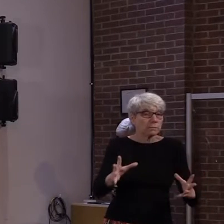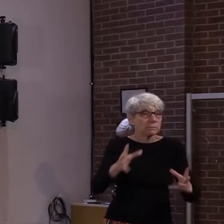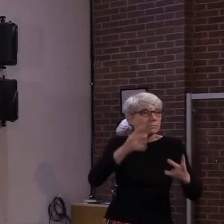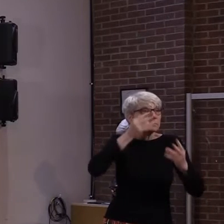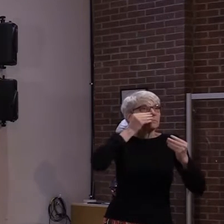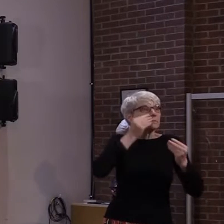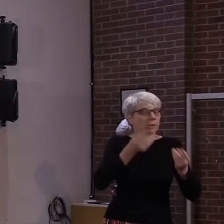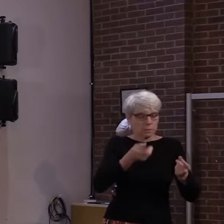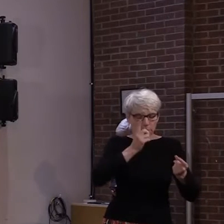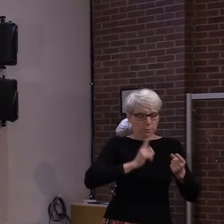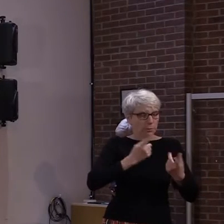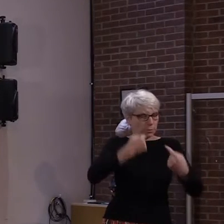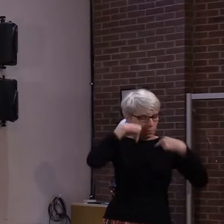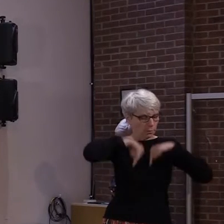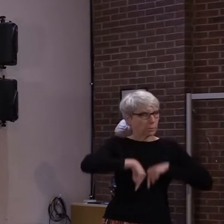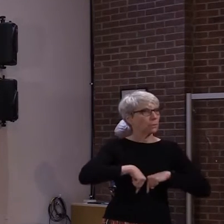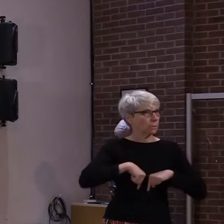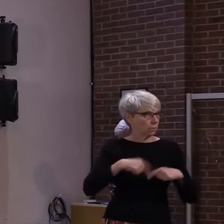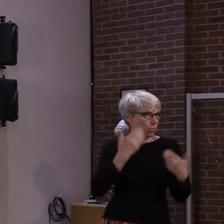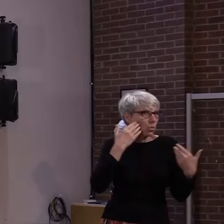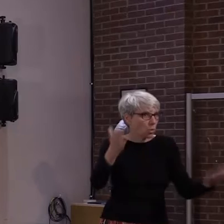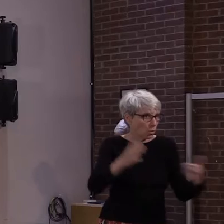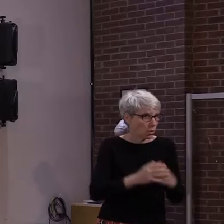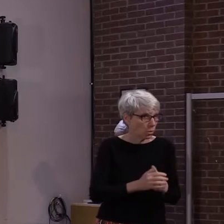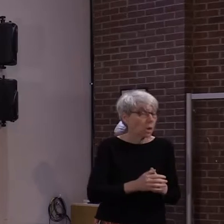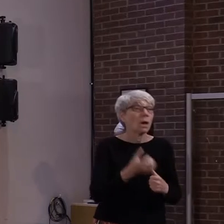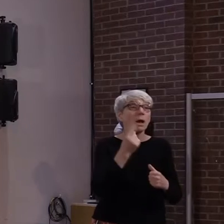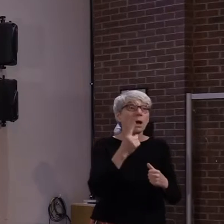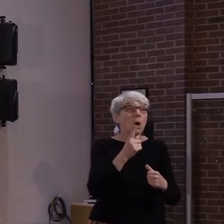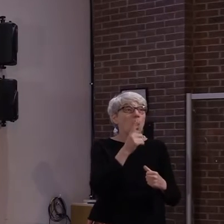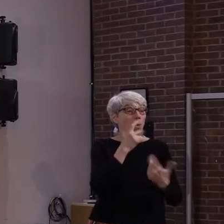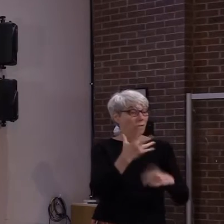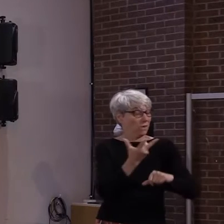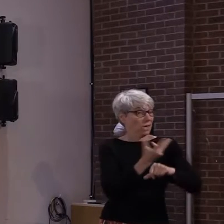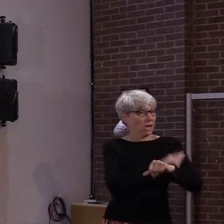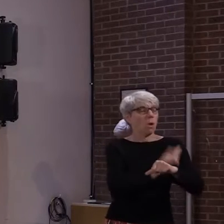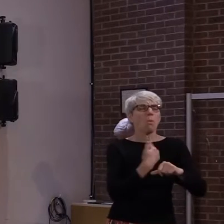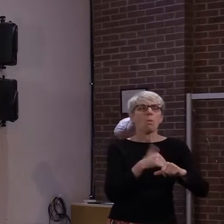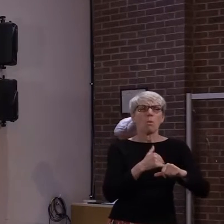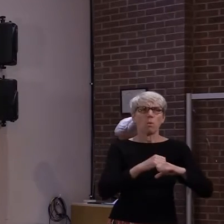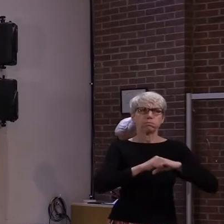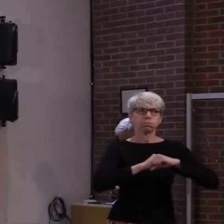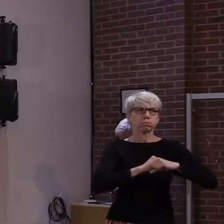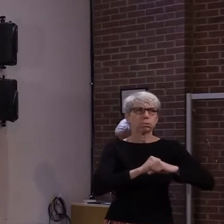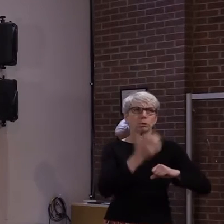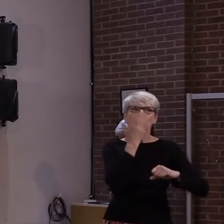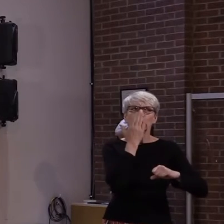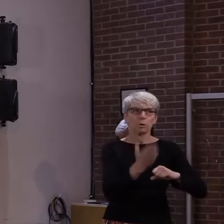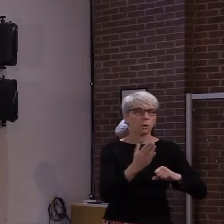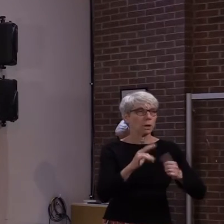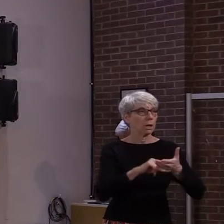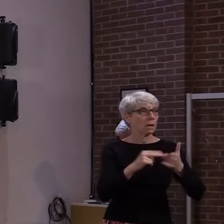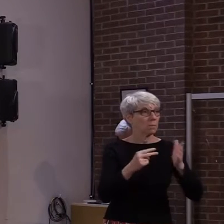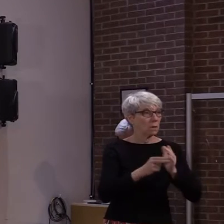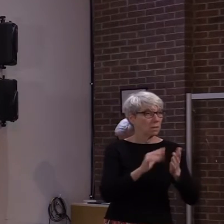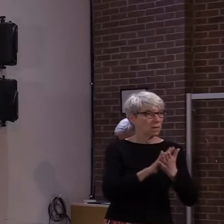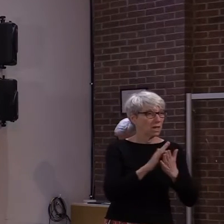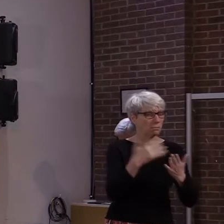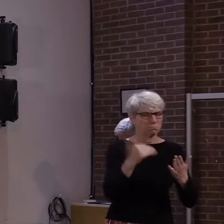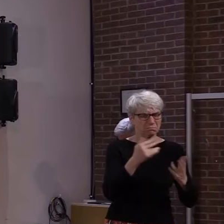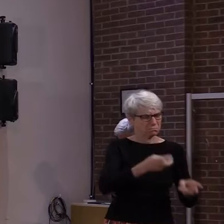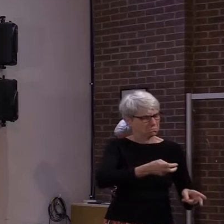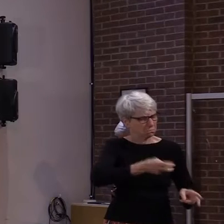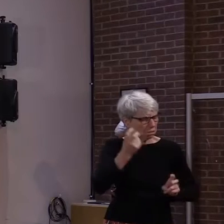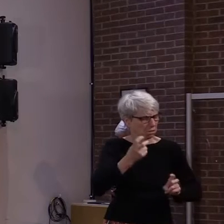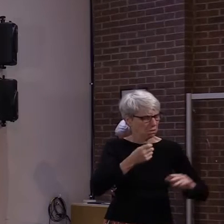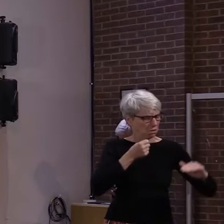Fully vaccinated people are highly protected from serious illness, hospitalizations, and deaths. But